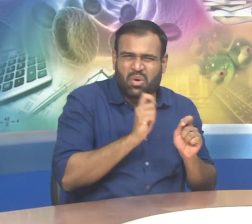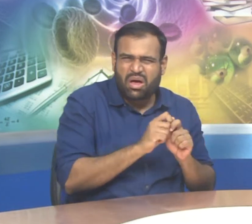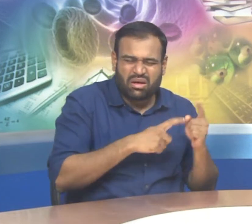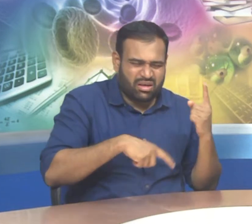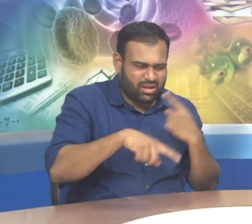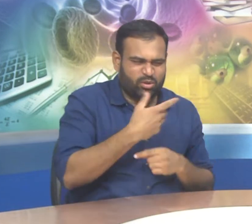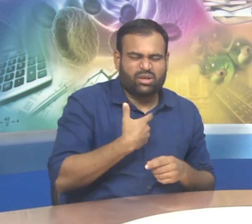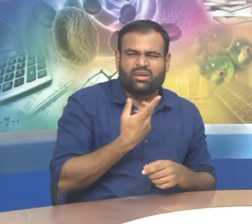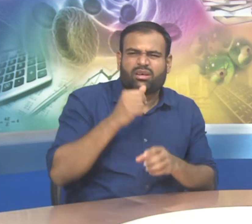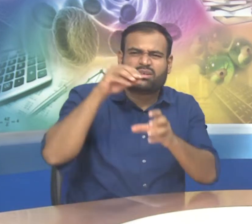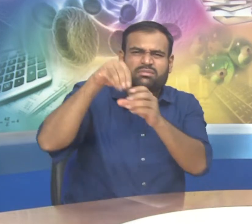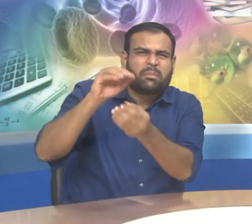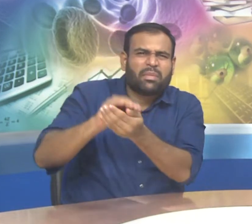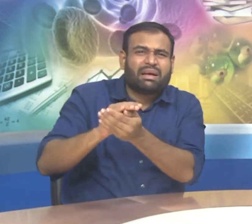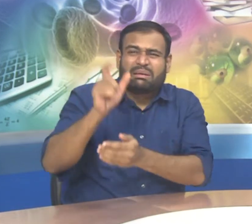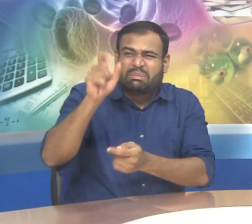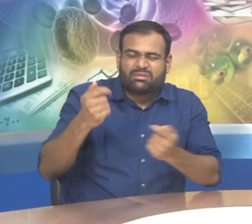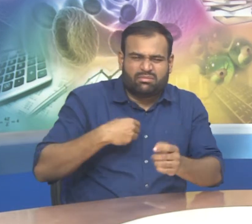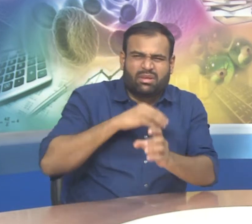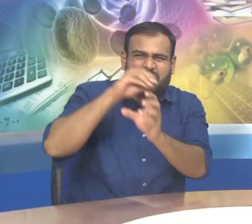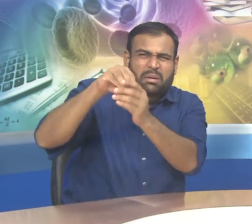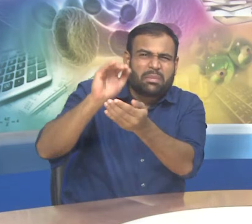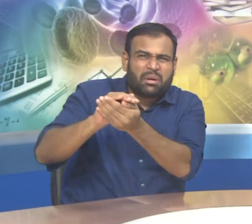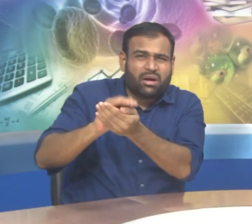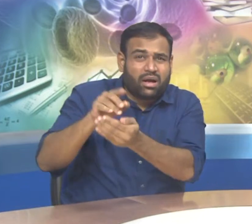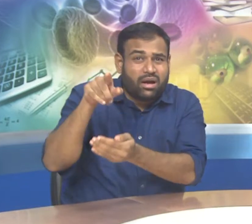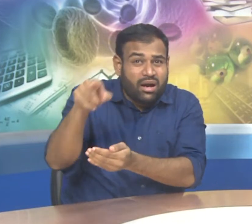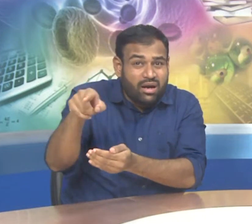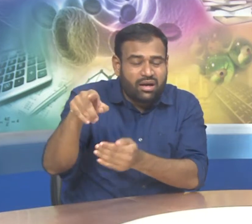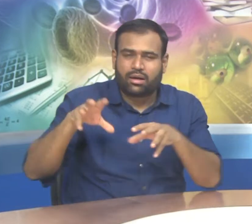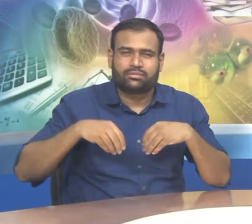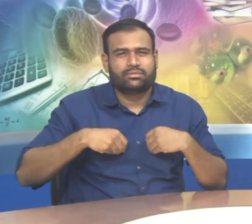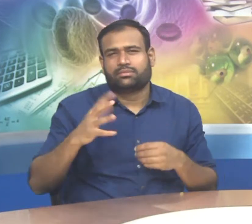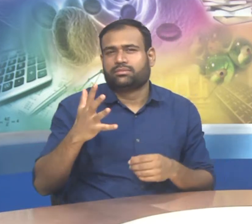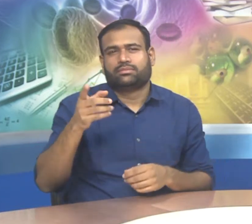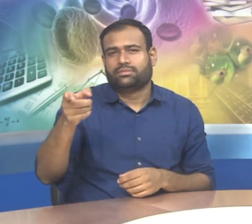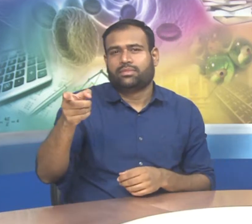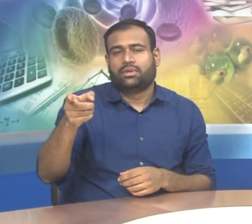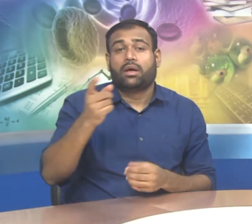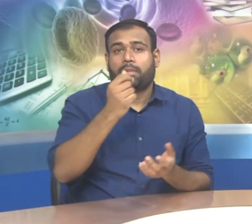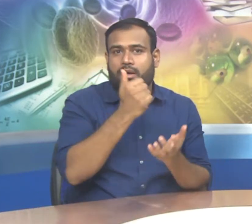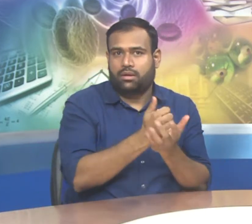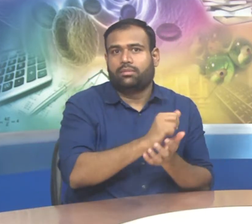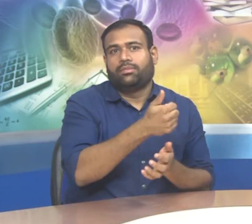so activities of money lenders may not include the acceptance of deposits